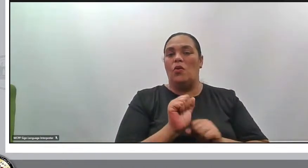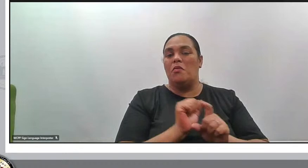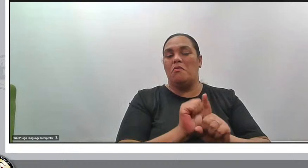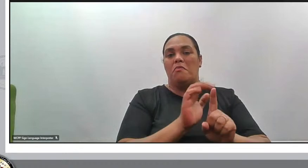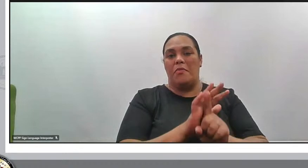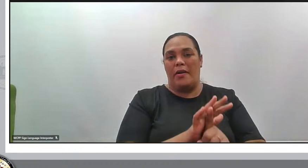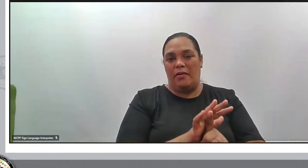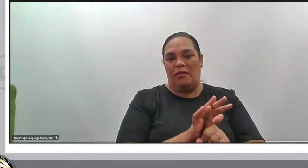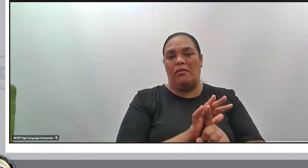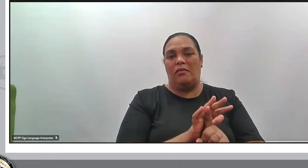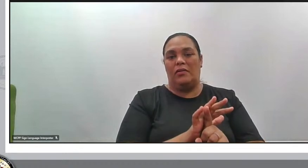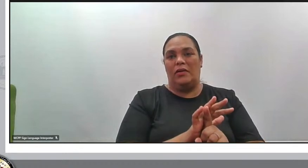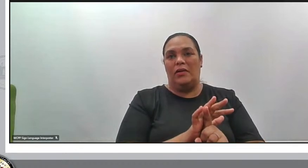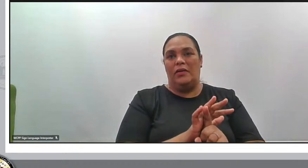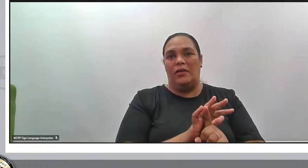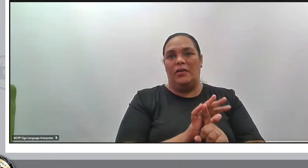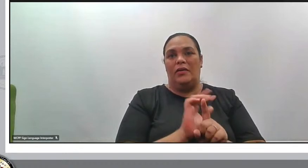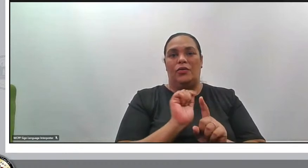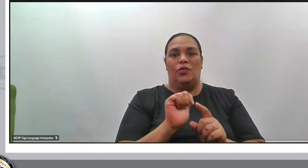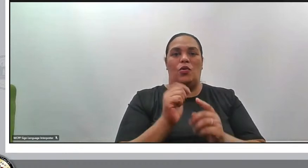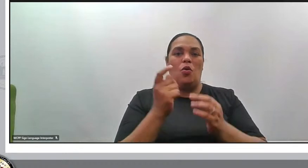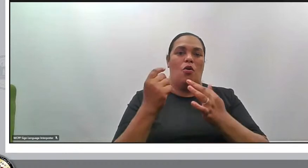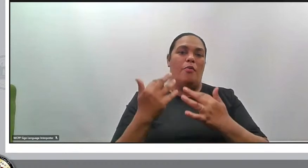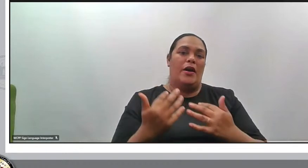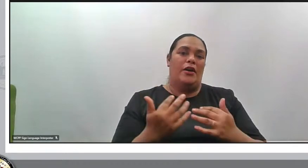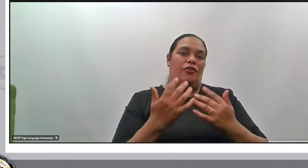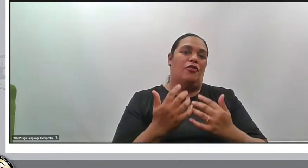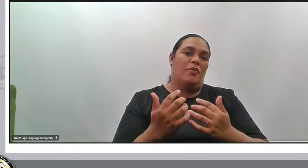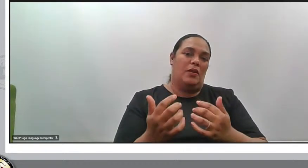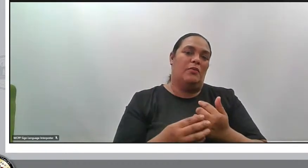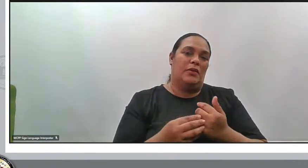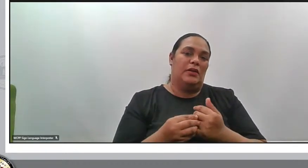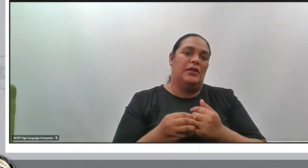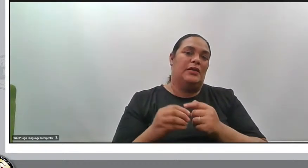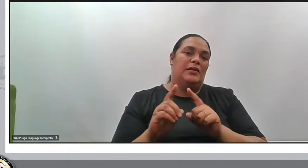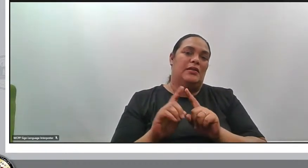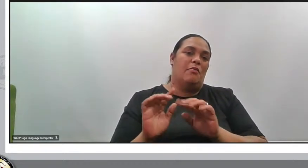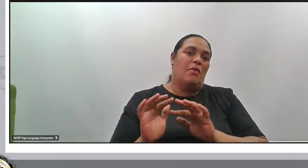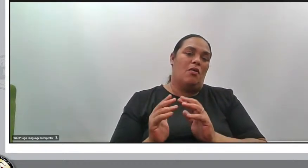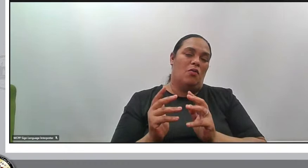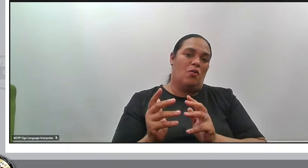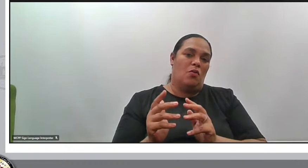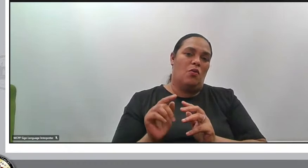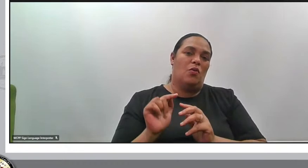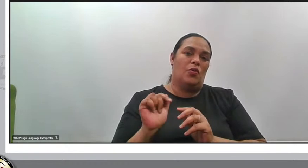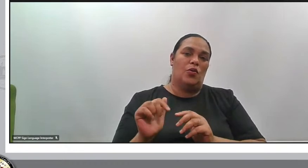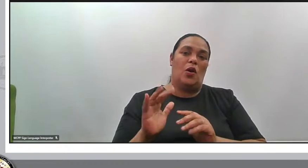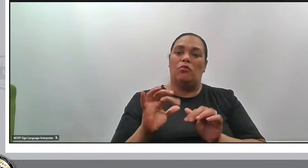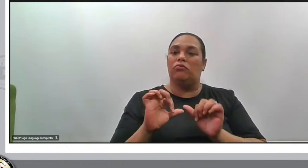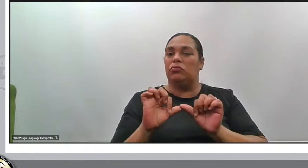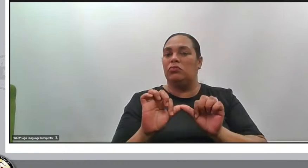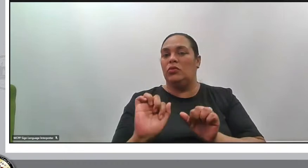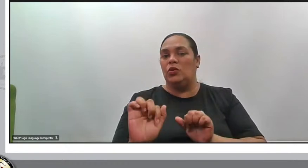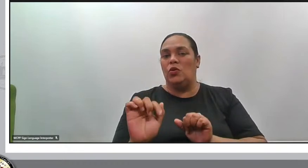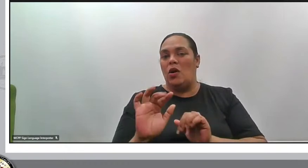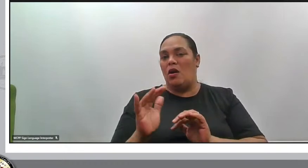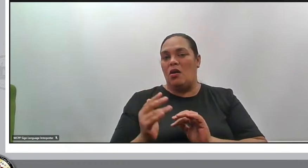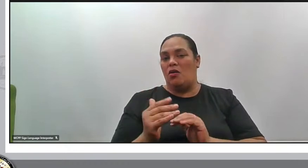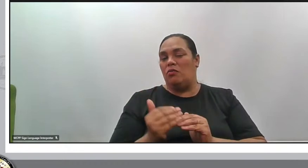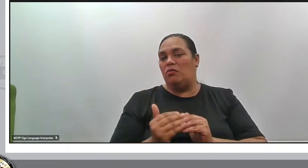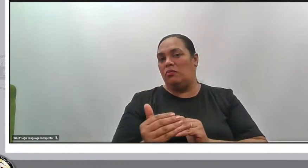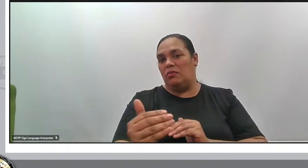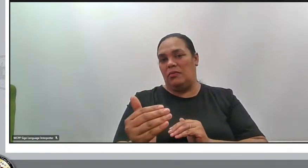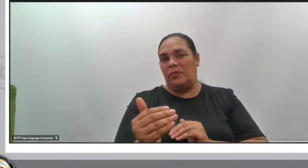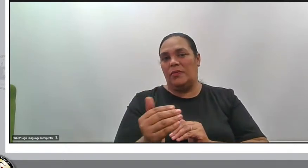the budget of Parliament, and how sustainable is it going forward?